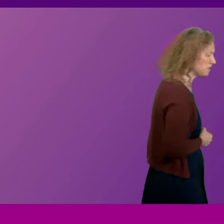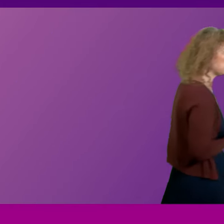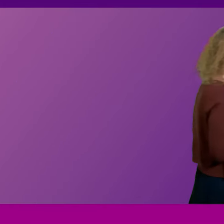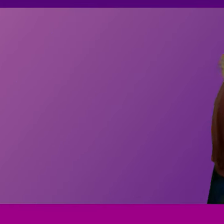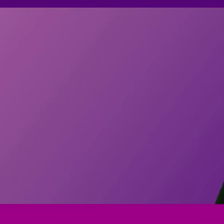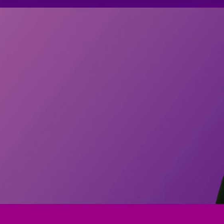Thank you.